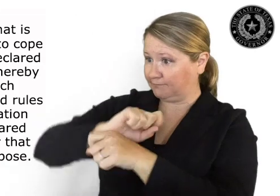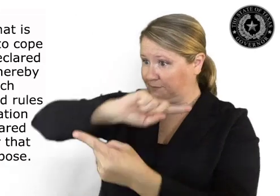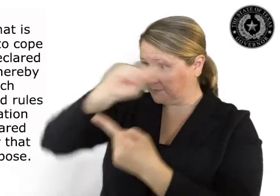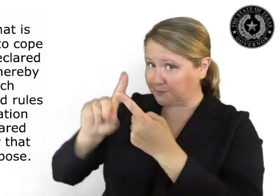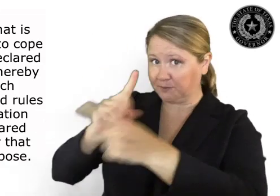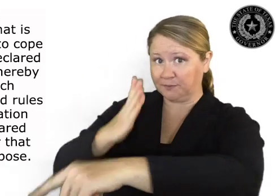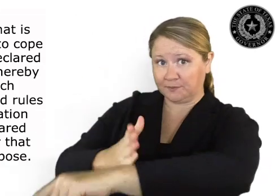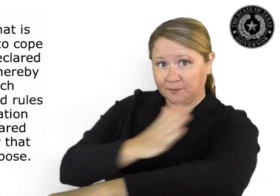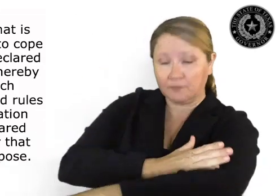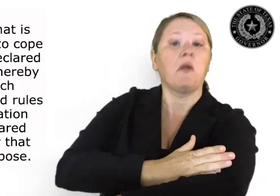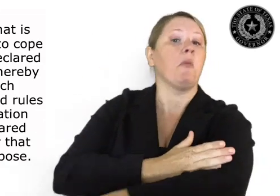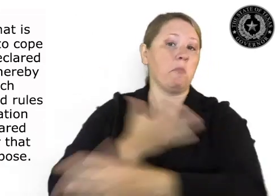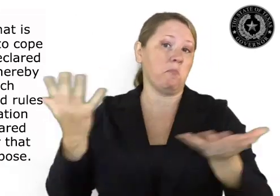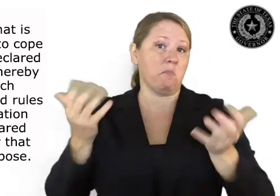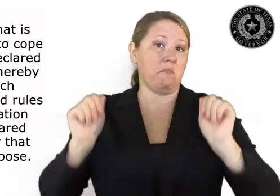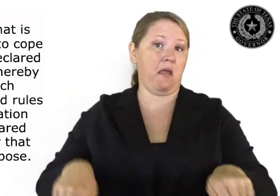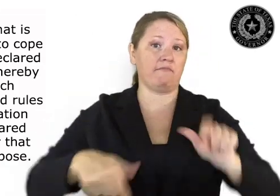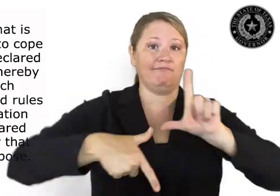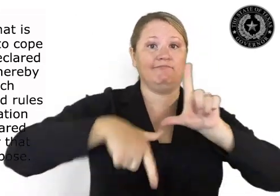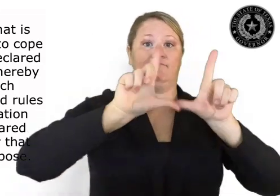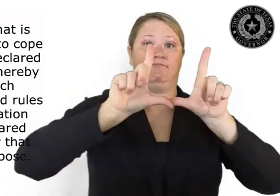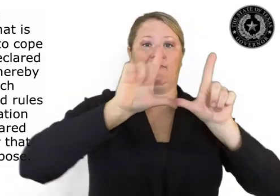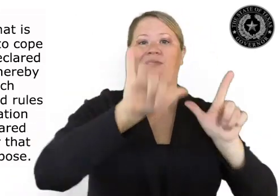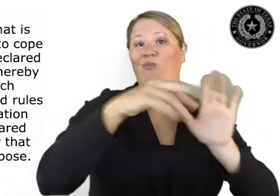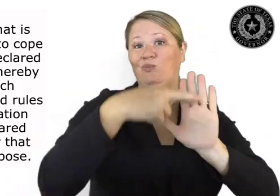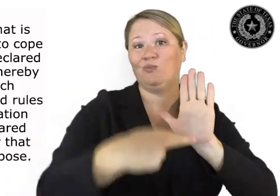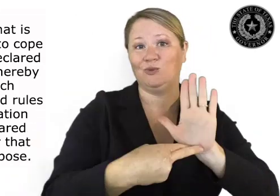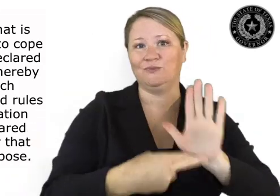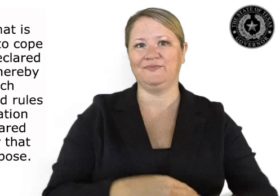declared disaster for that limited purpose.